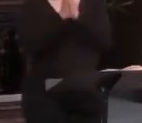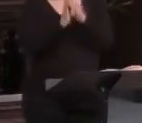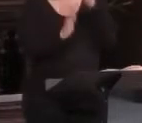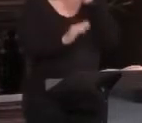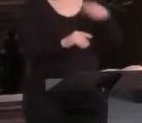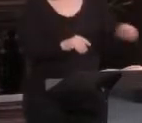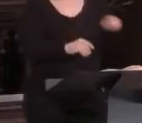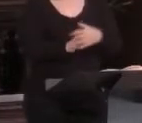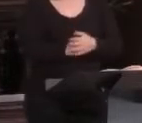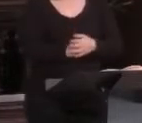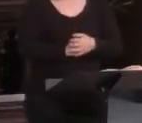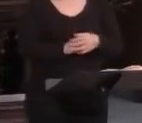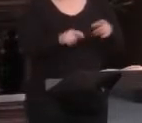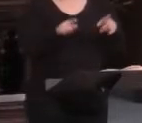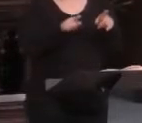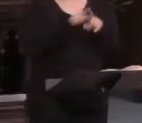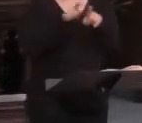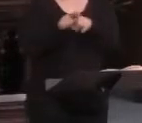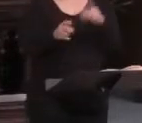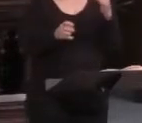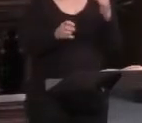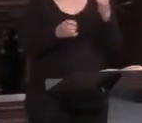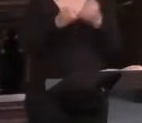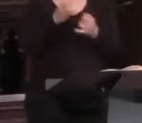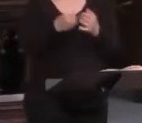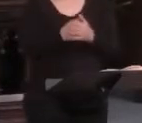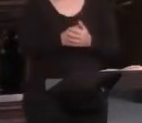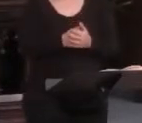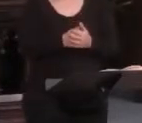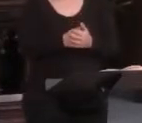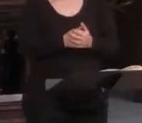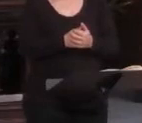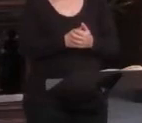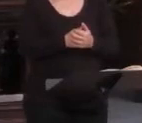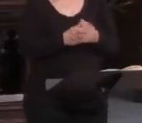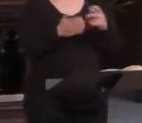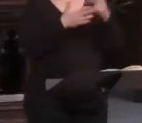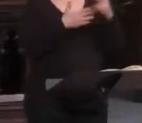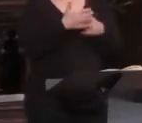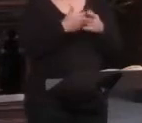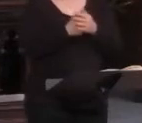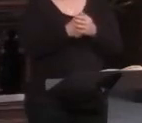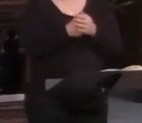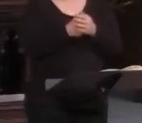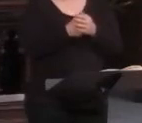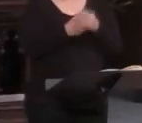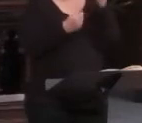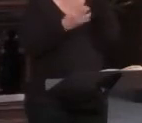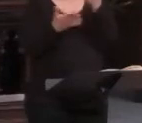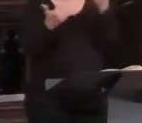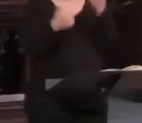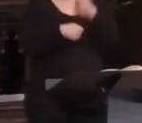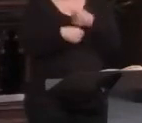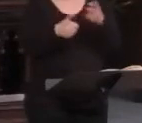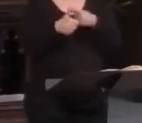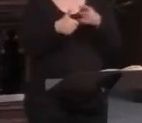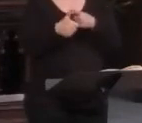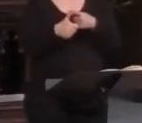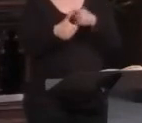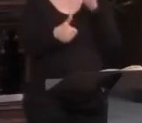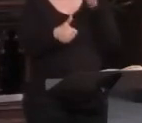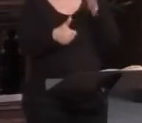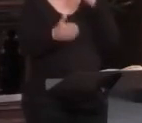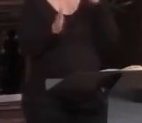prayers. And finally, I have two programmatic announcements for you today. First, we are planning to acknowledge and